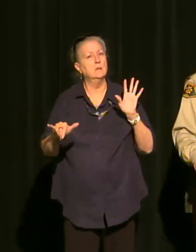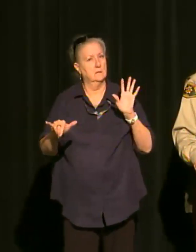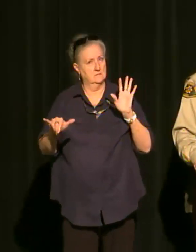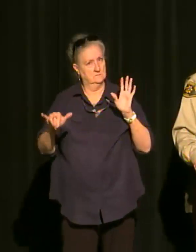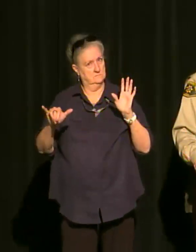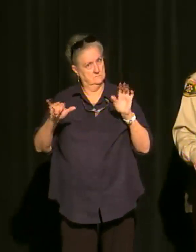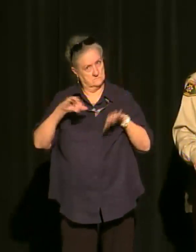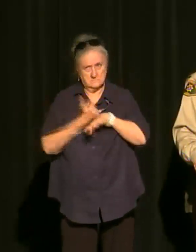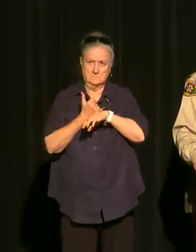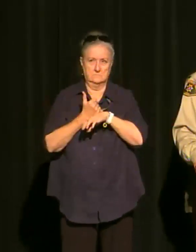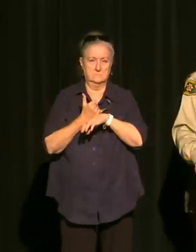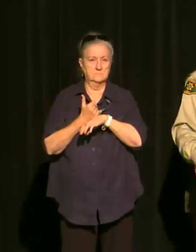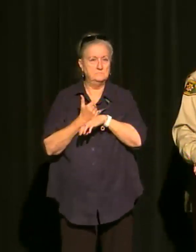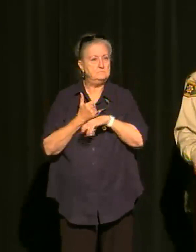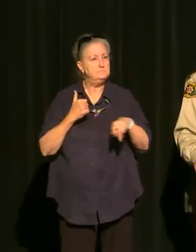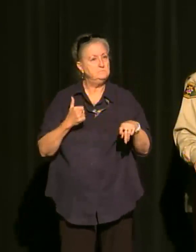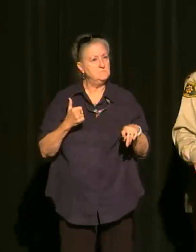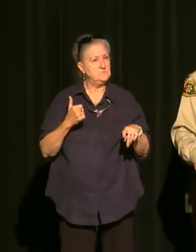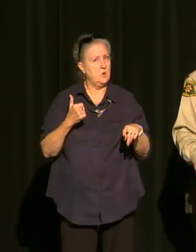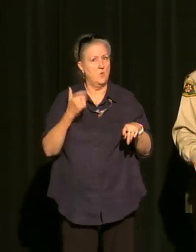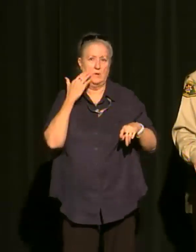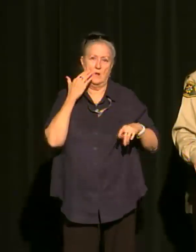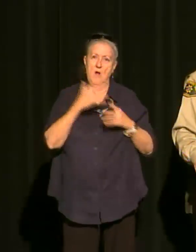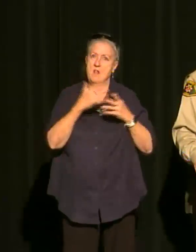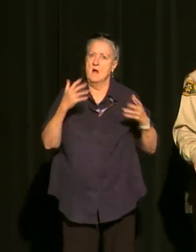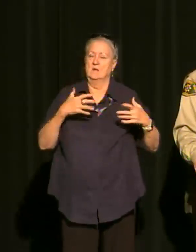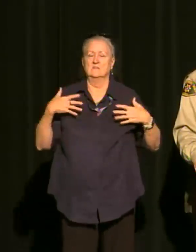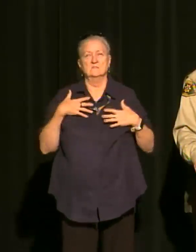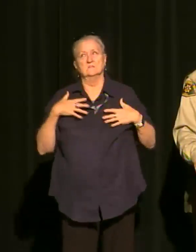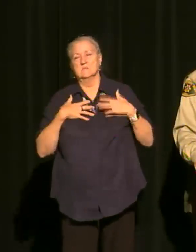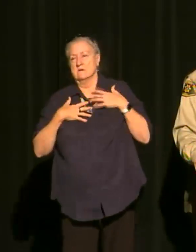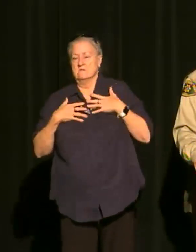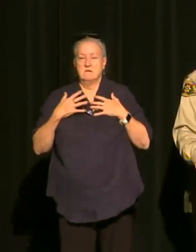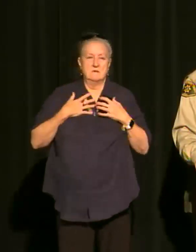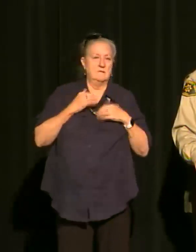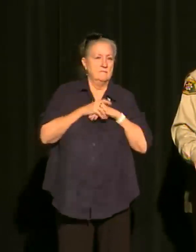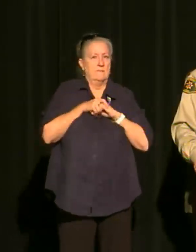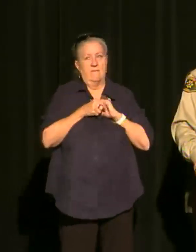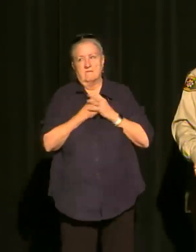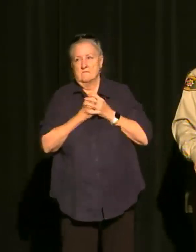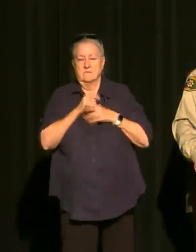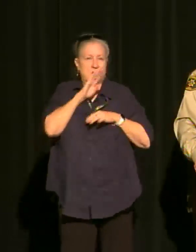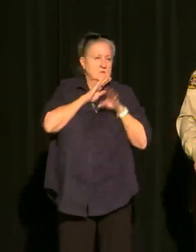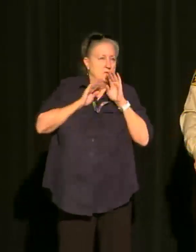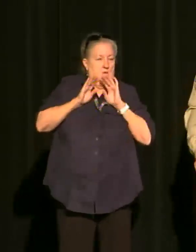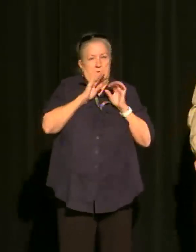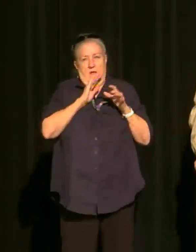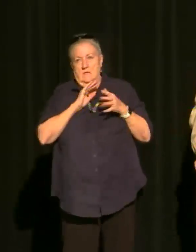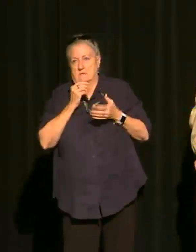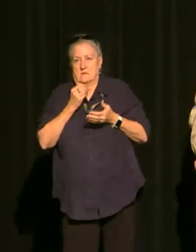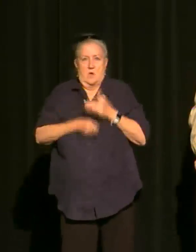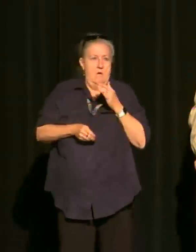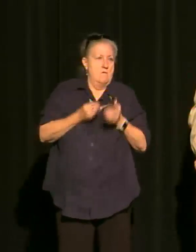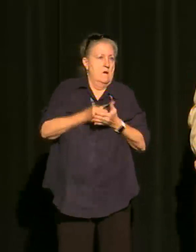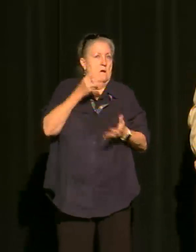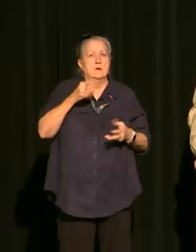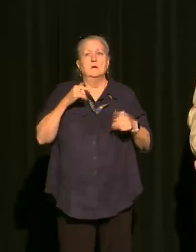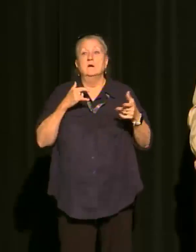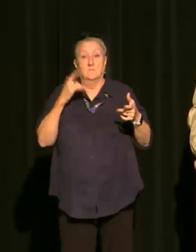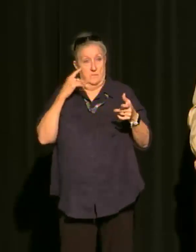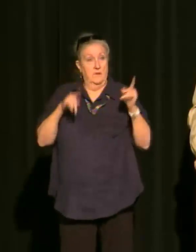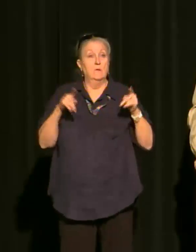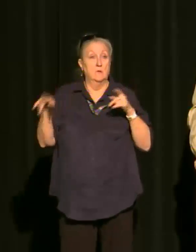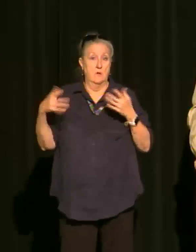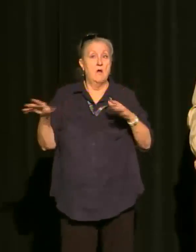effect. And we know that there's a great deal of anxiety, frustration, expense for people who